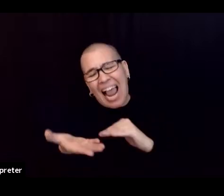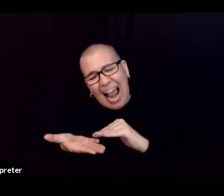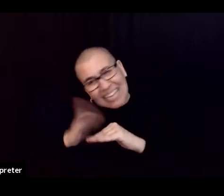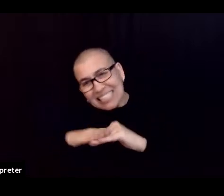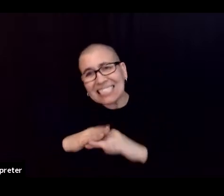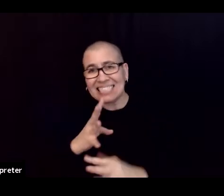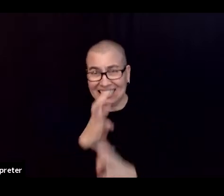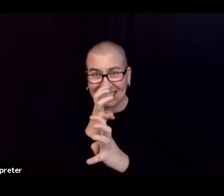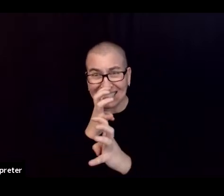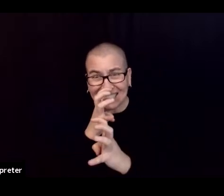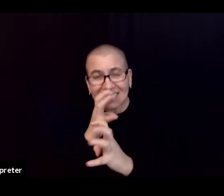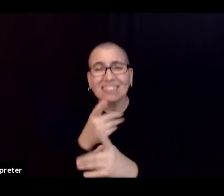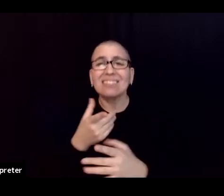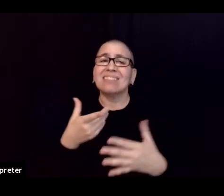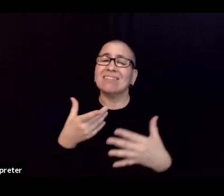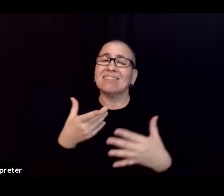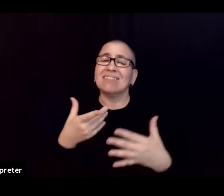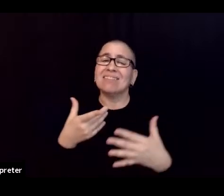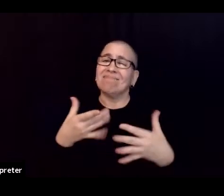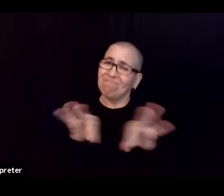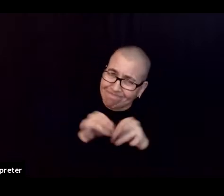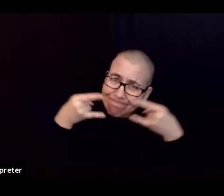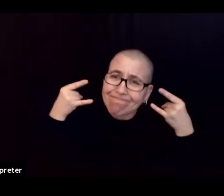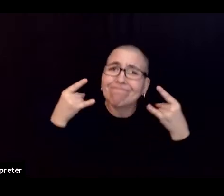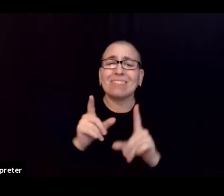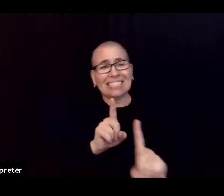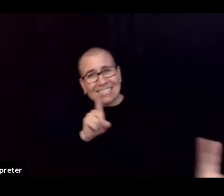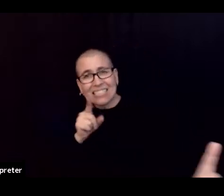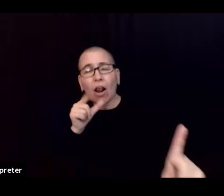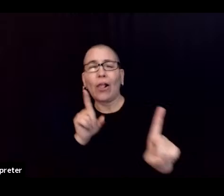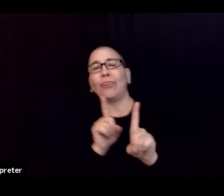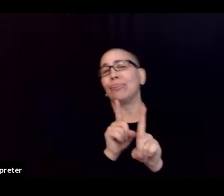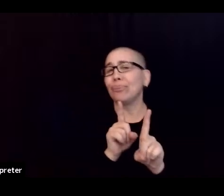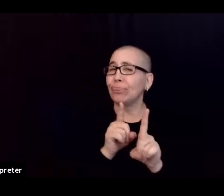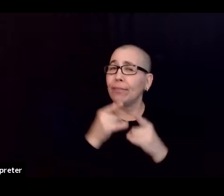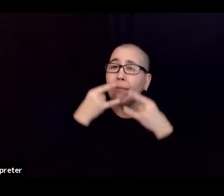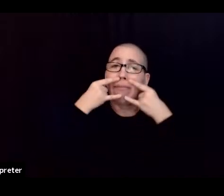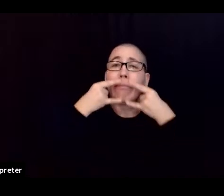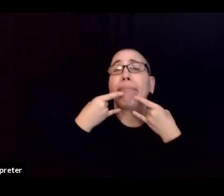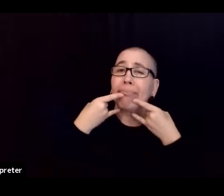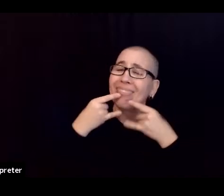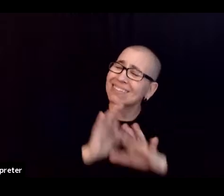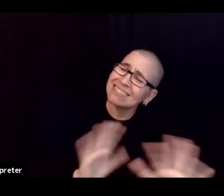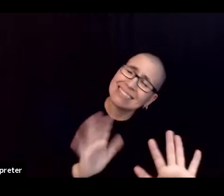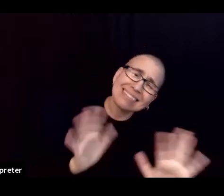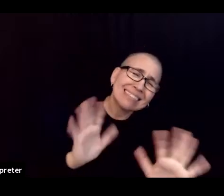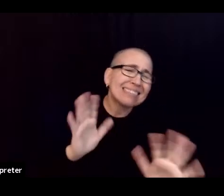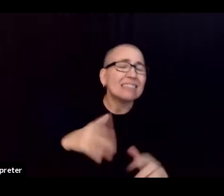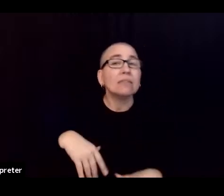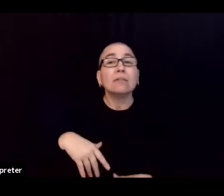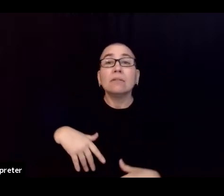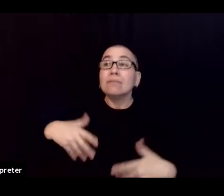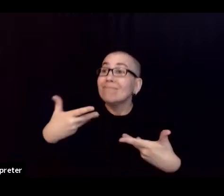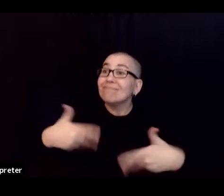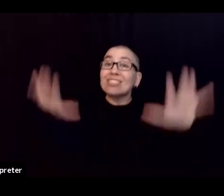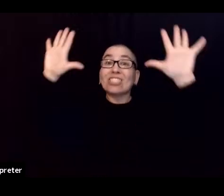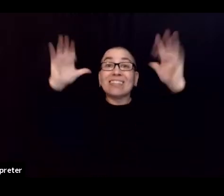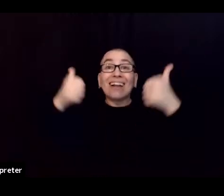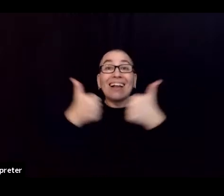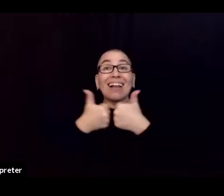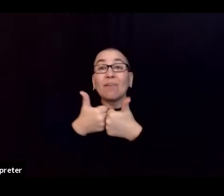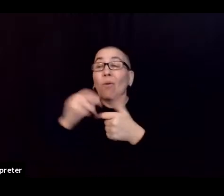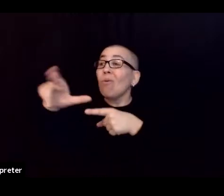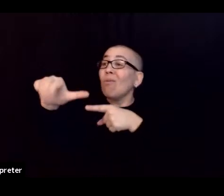Distancing, mask wearing, avoidance of some of the social activities that often accompany games.